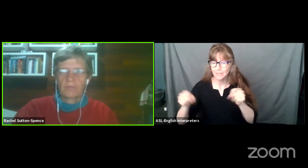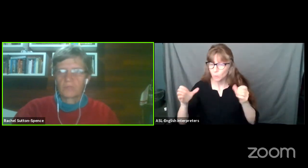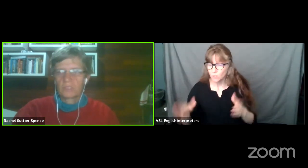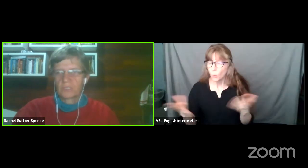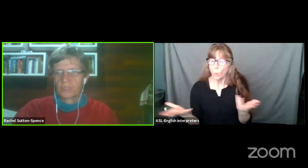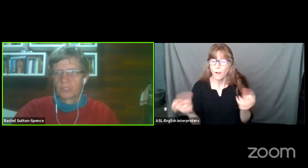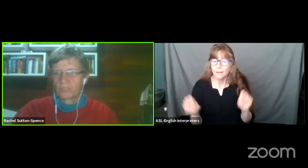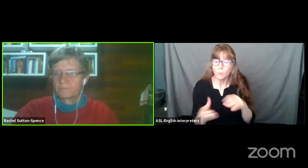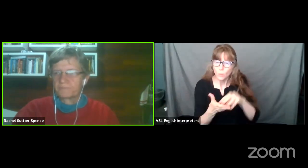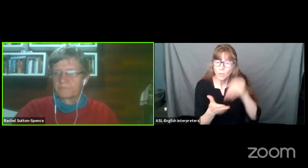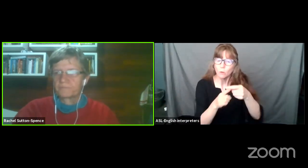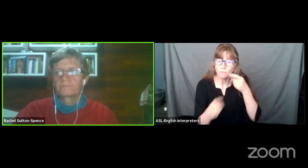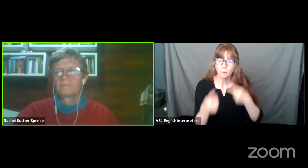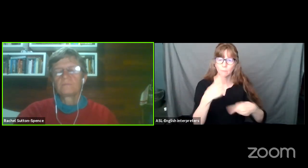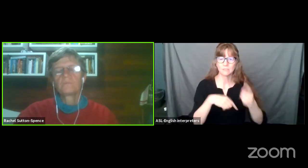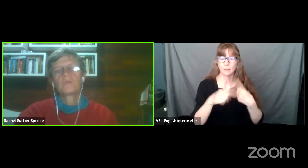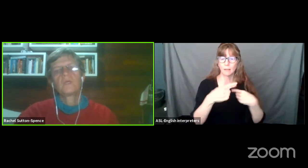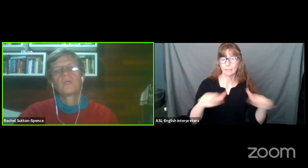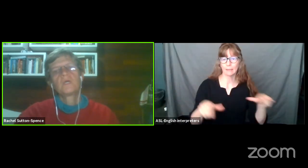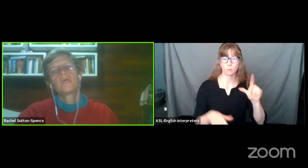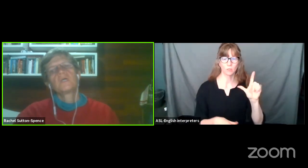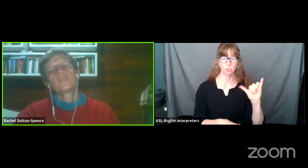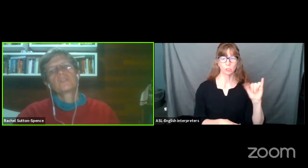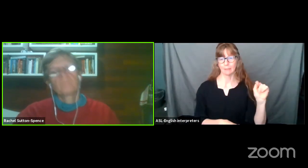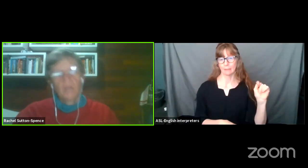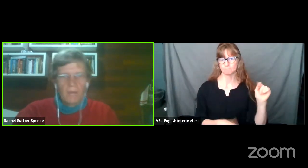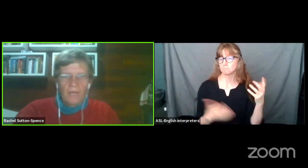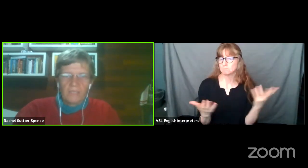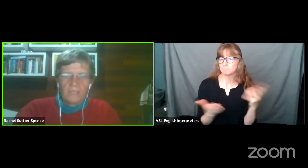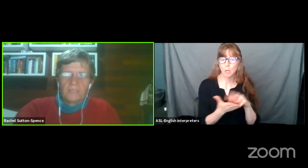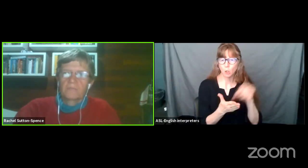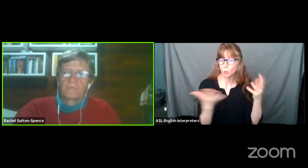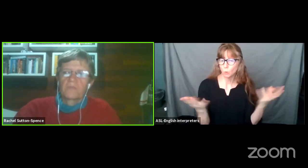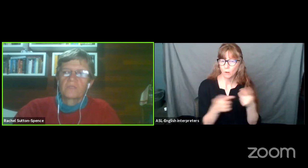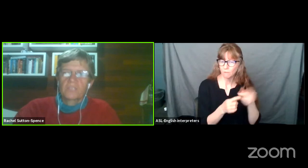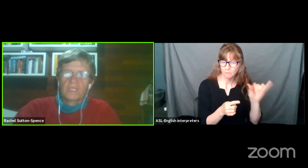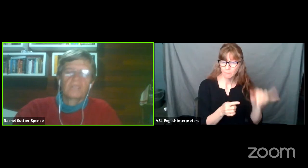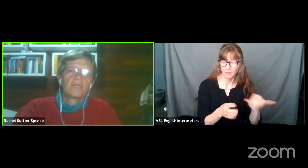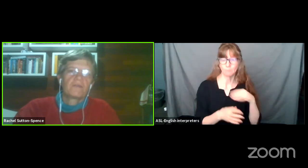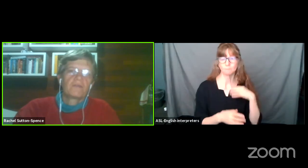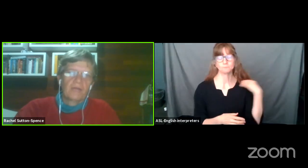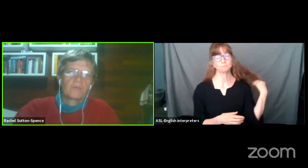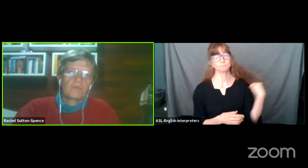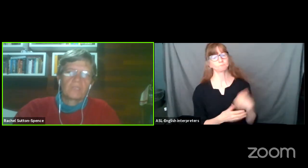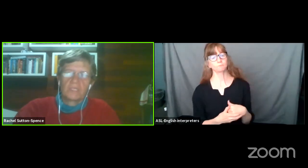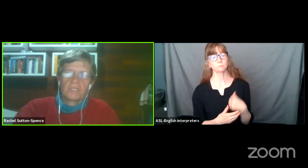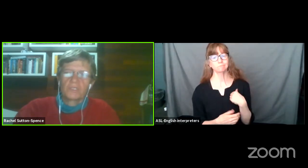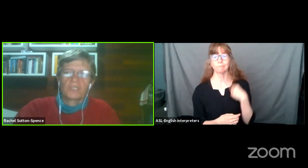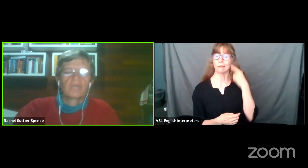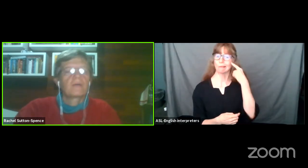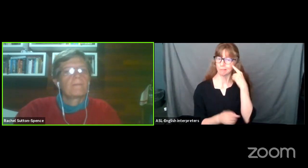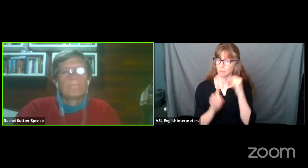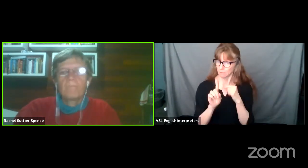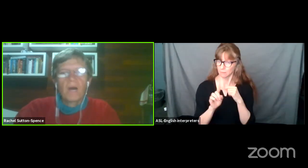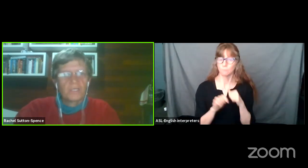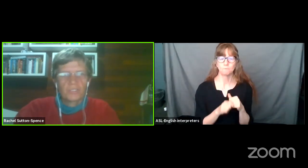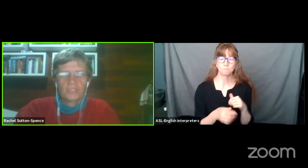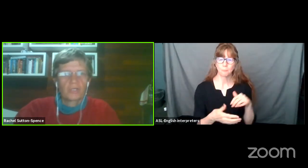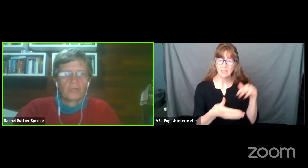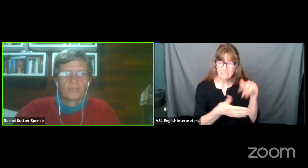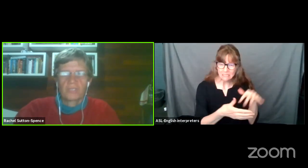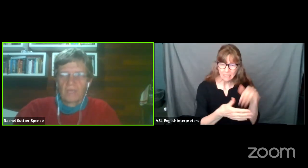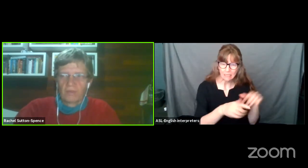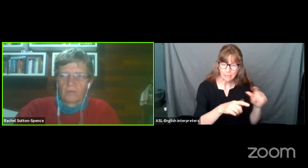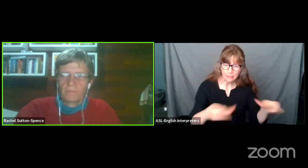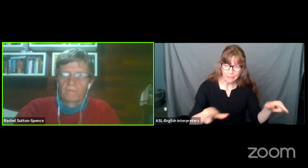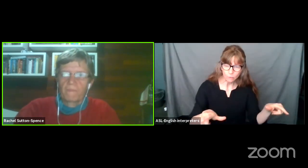sign language literature. To my mind, the study of language and literature must